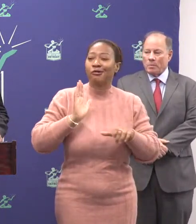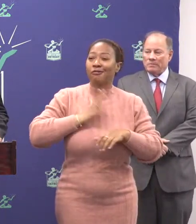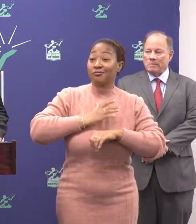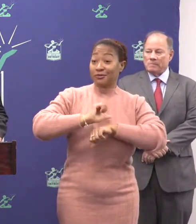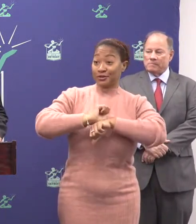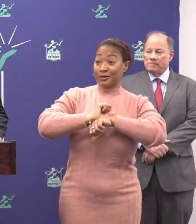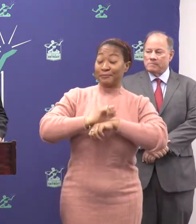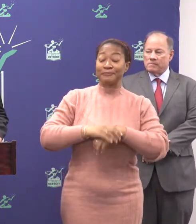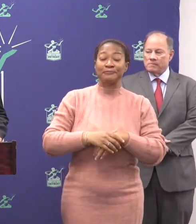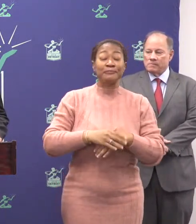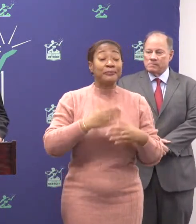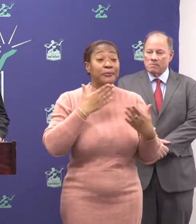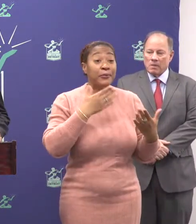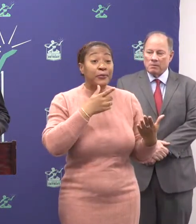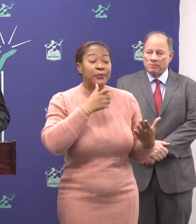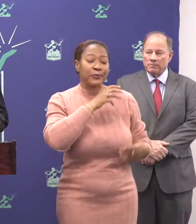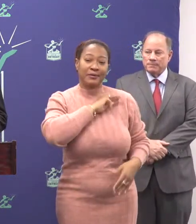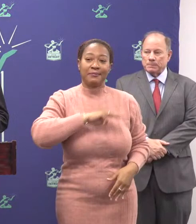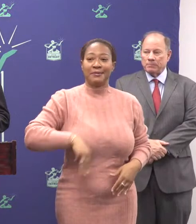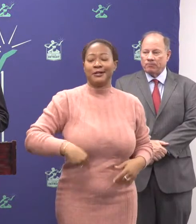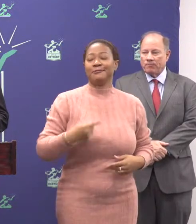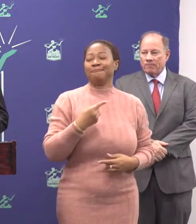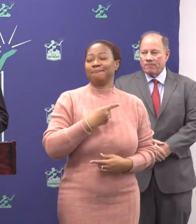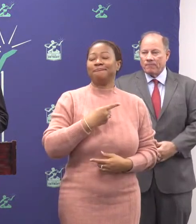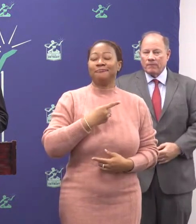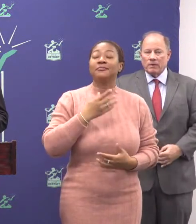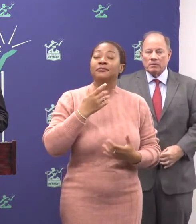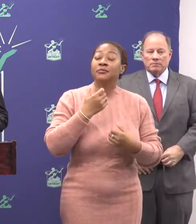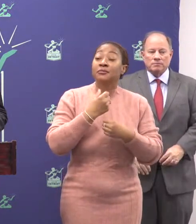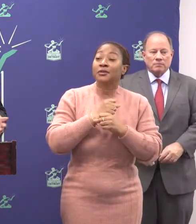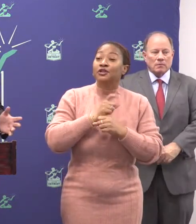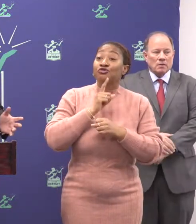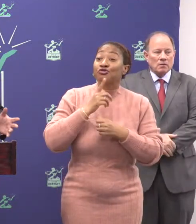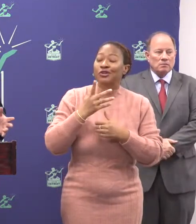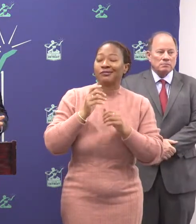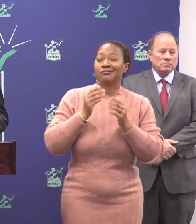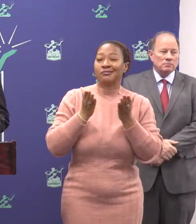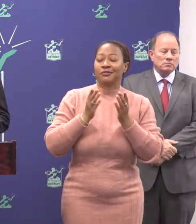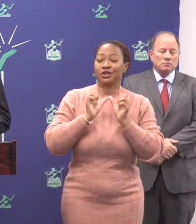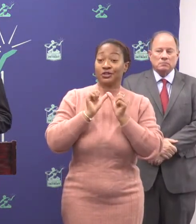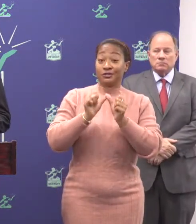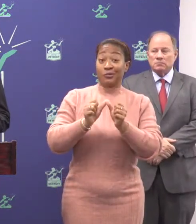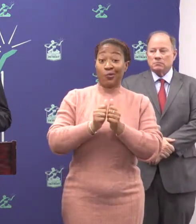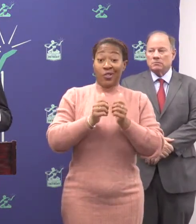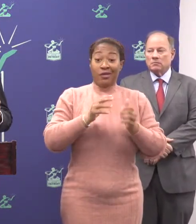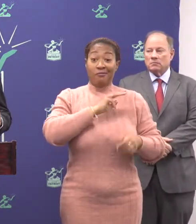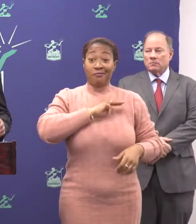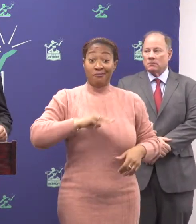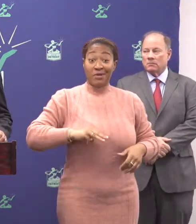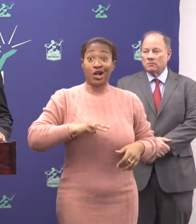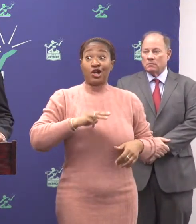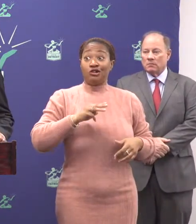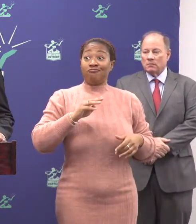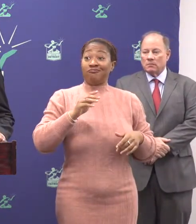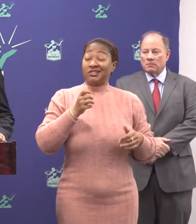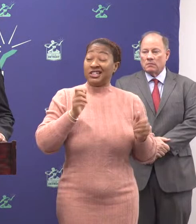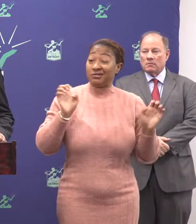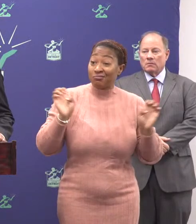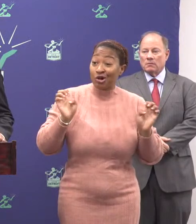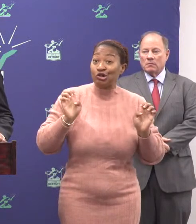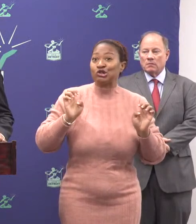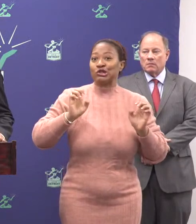do is thank the mayor to make sure that the service continues. Without him, we would probably be talking to you